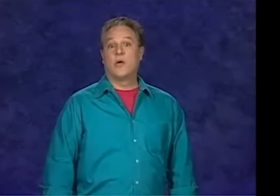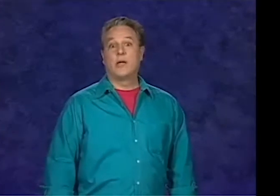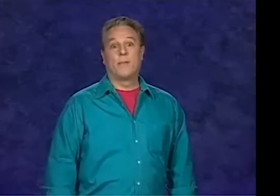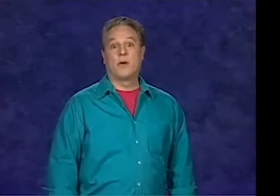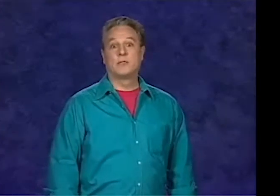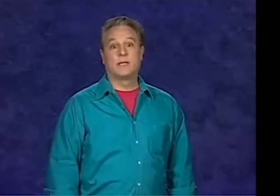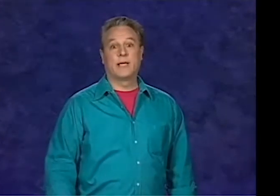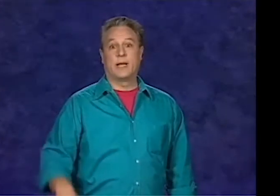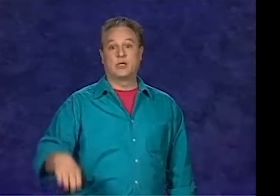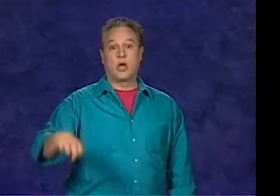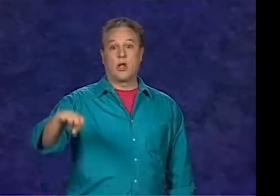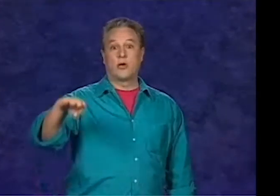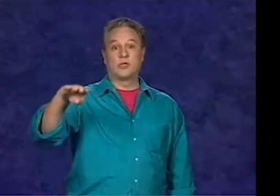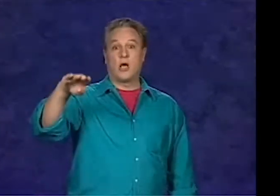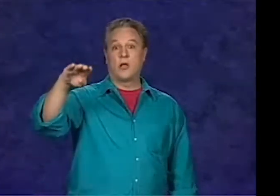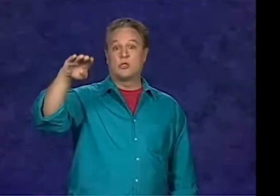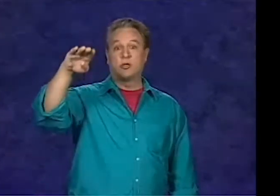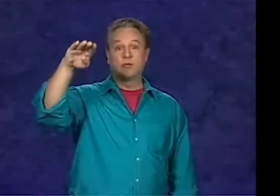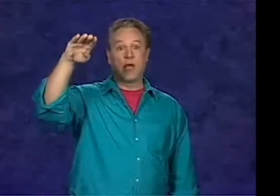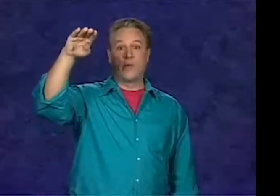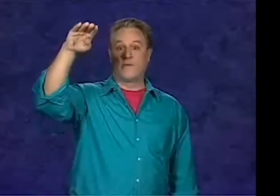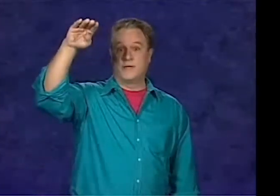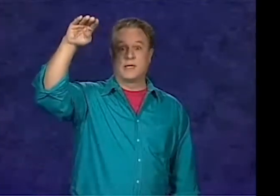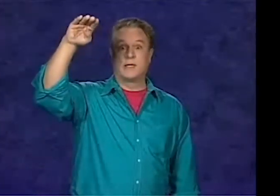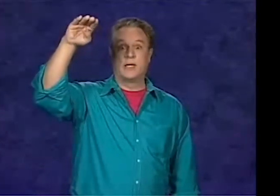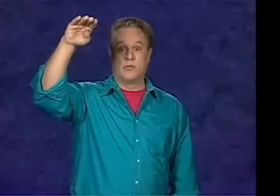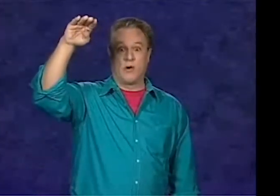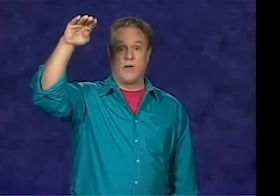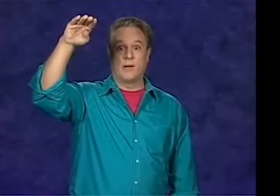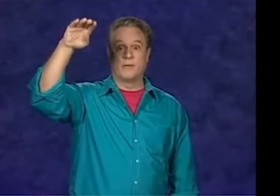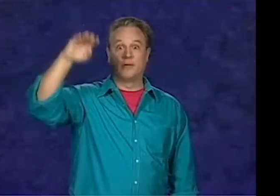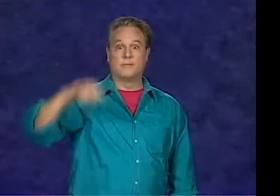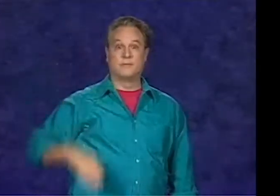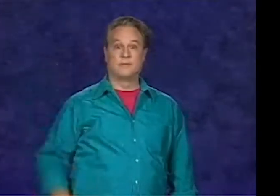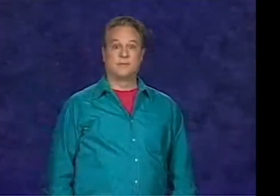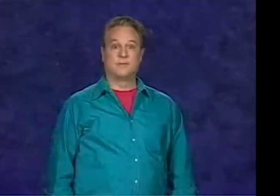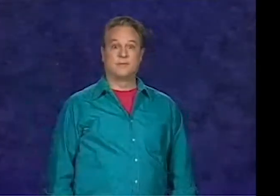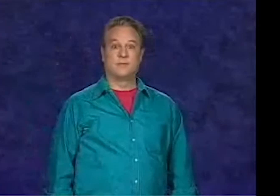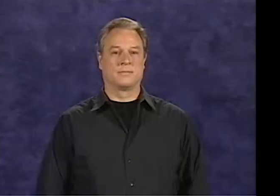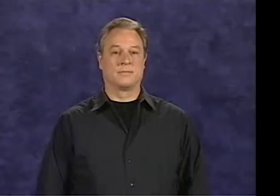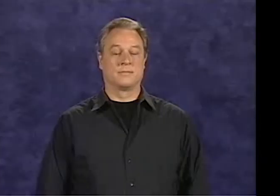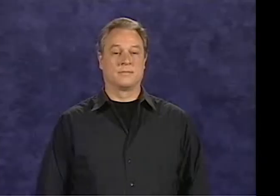Showing a person getting taller and taller shows how we physically grow up.